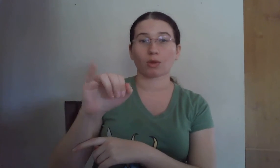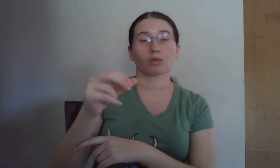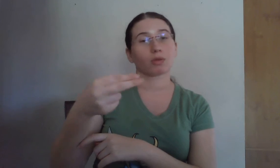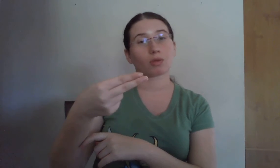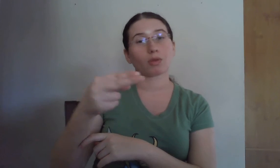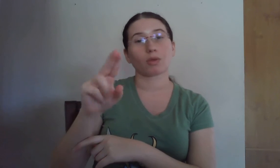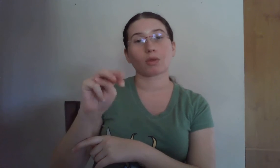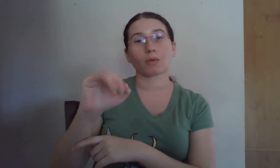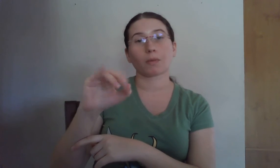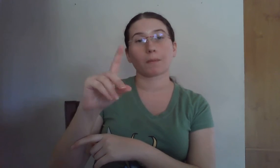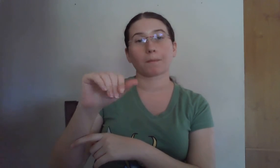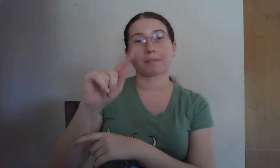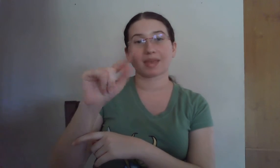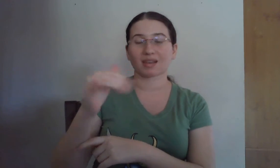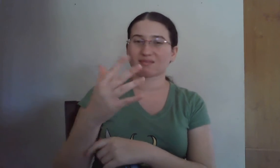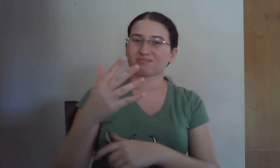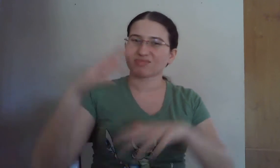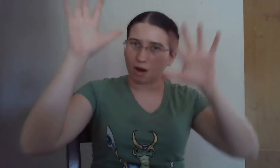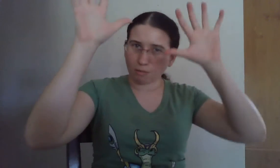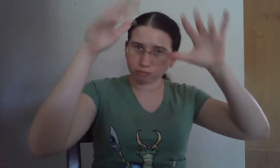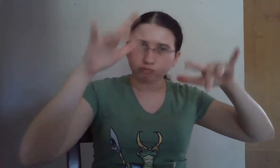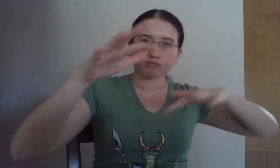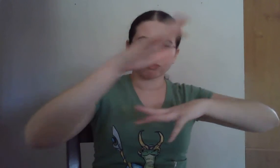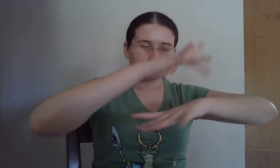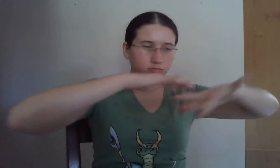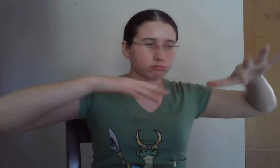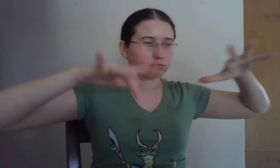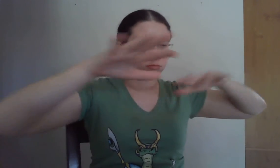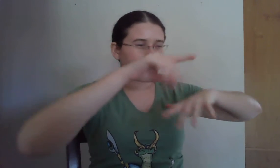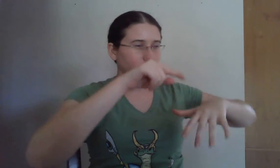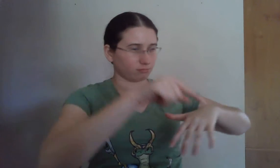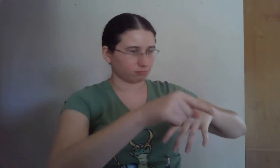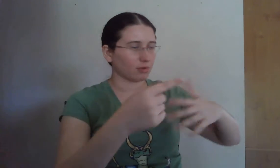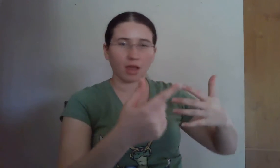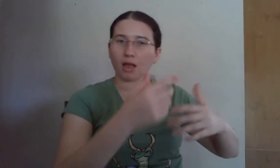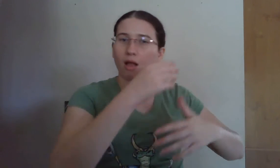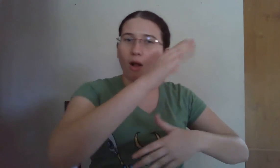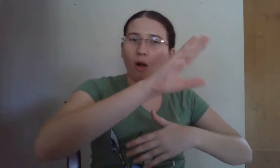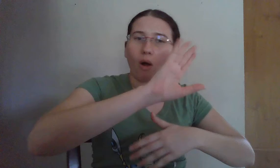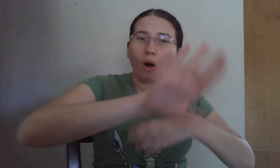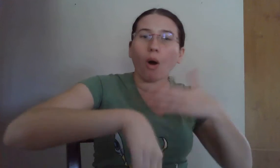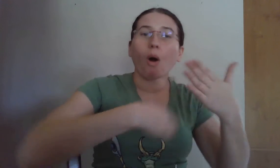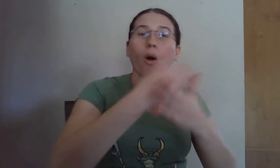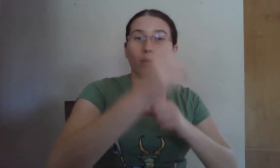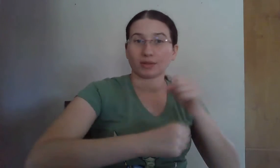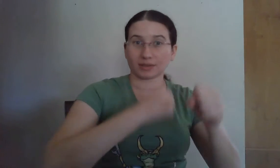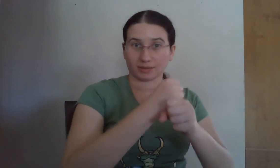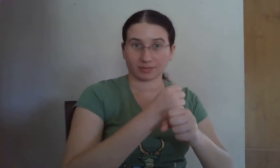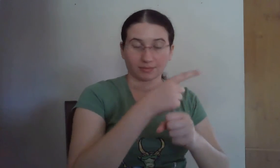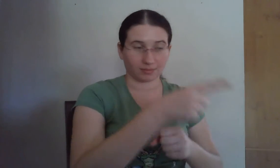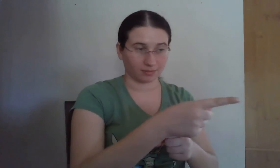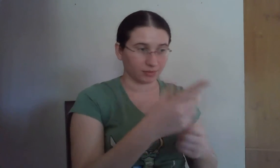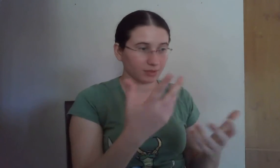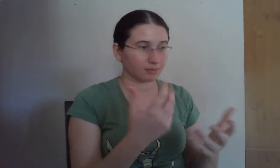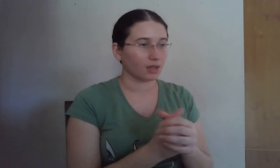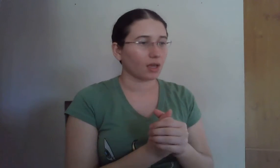is almost impossible to create vast areas of bare ground, no matter what you do. Nature covers it up so quickly.